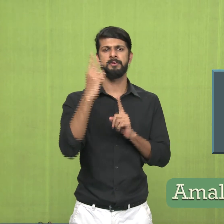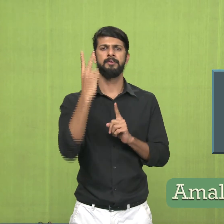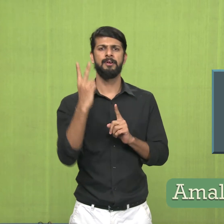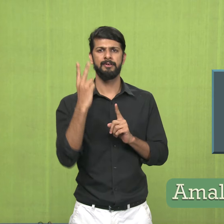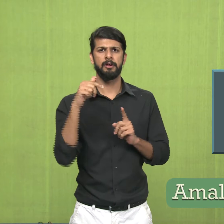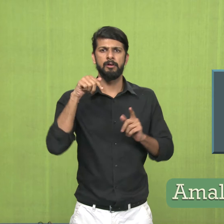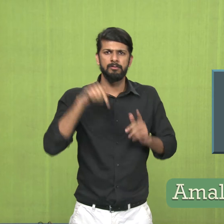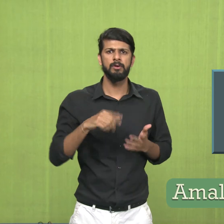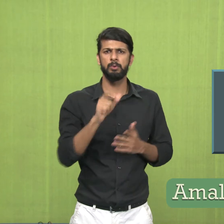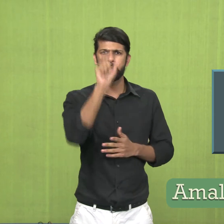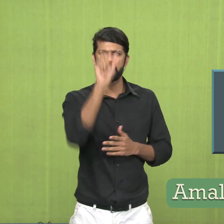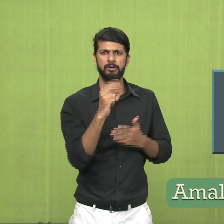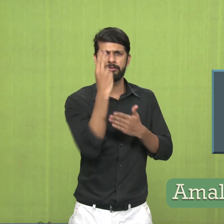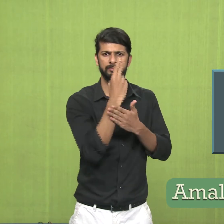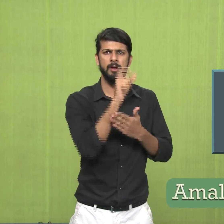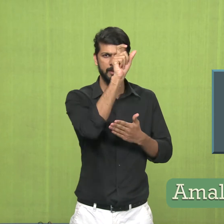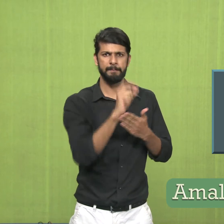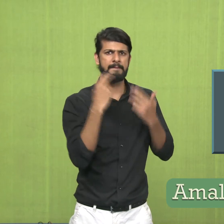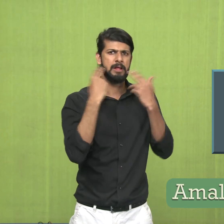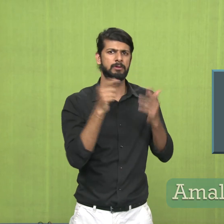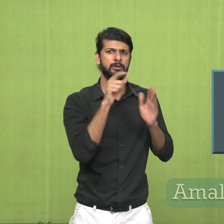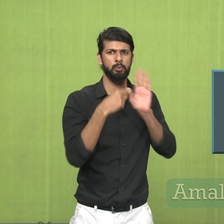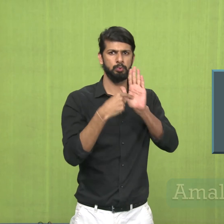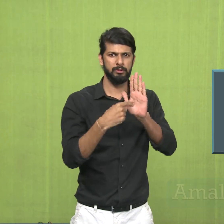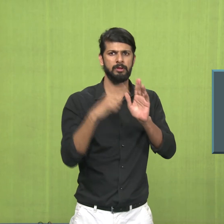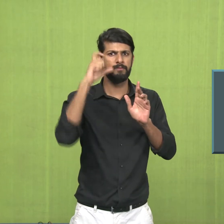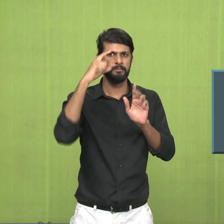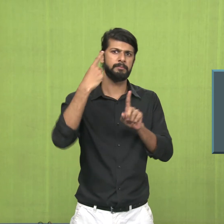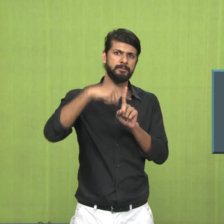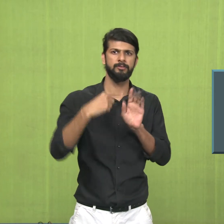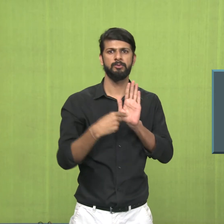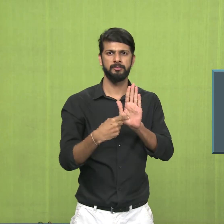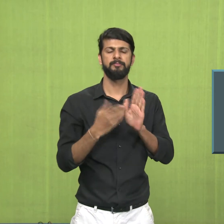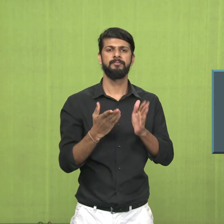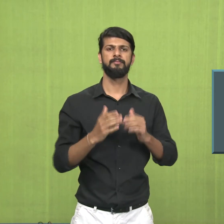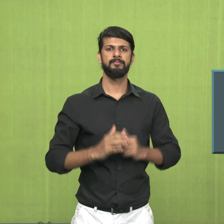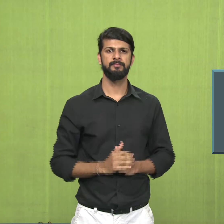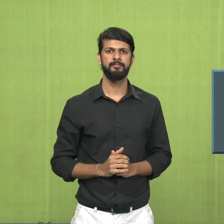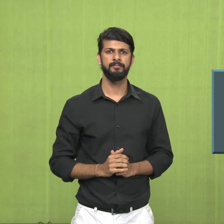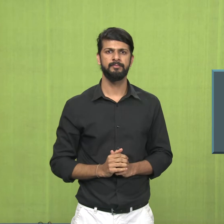part 2. Now we will learn about the first painter and his painting.